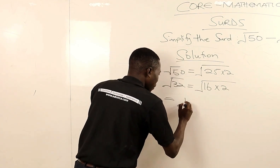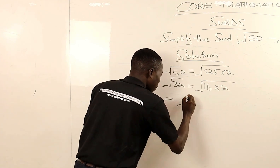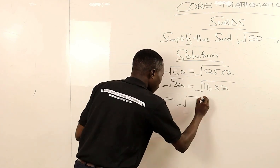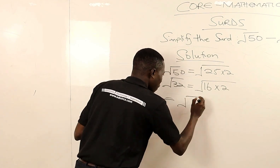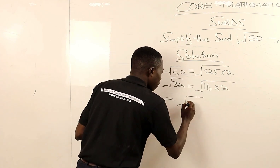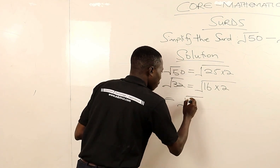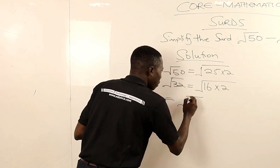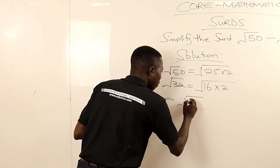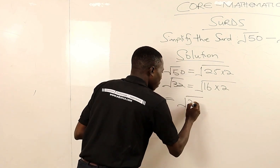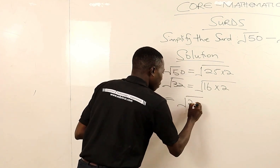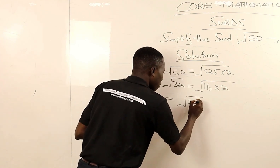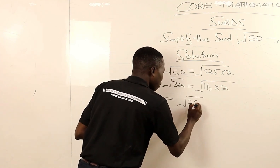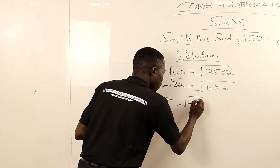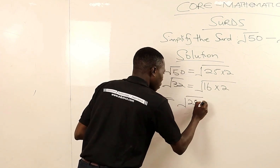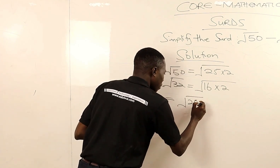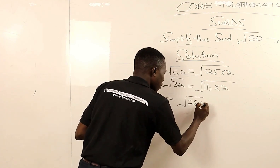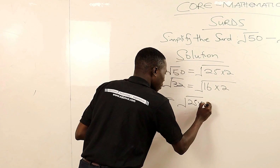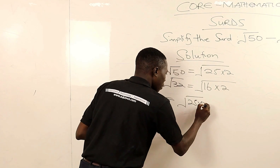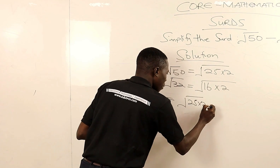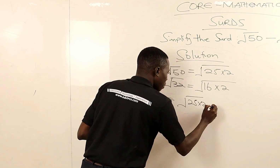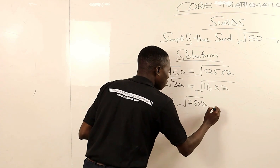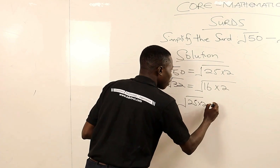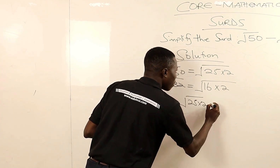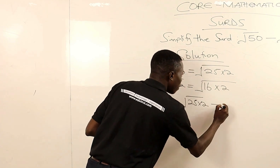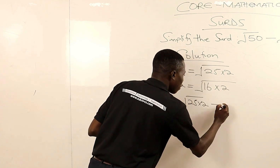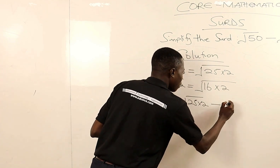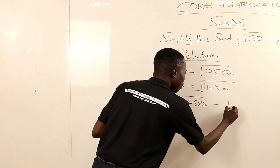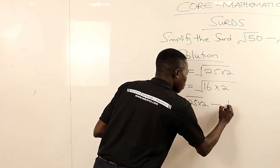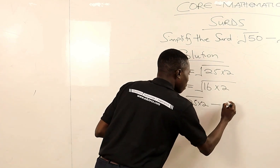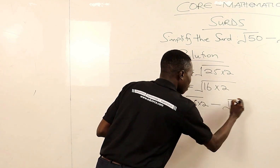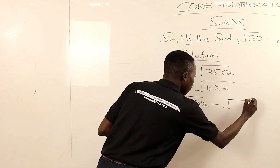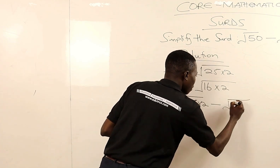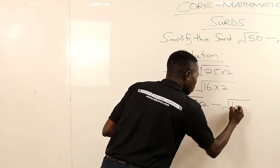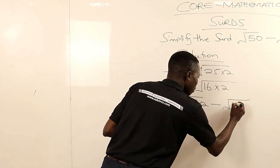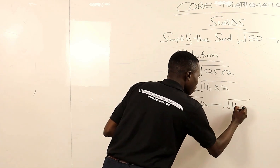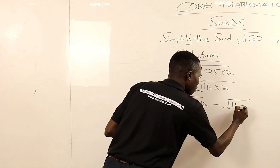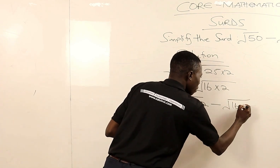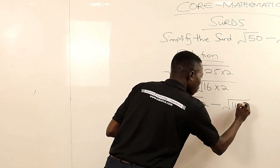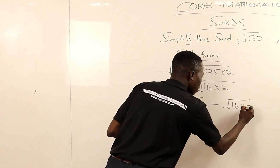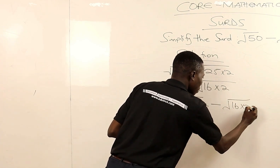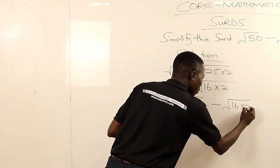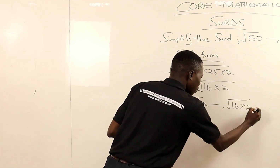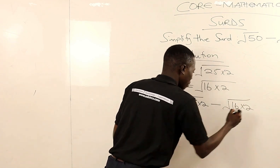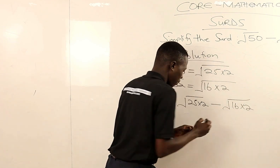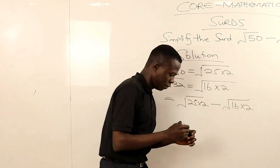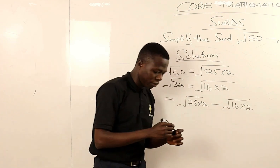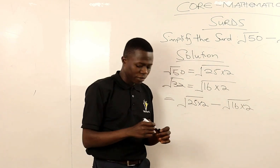original expression. So we are going to have square root of 25 multiplied by 2 minus square root